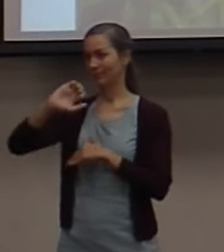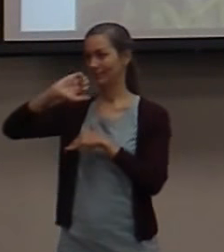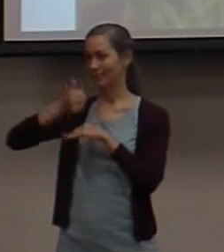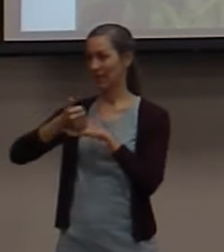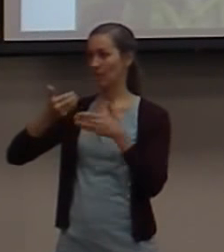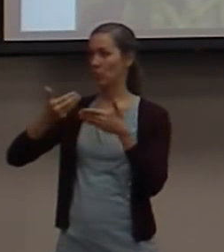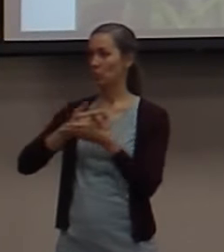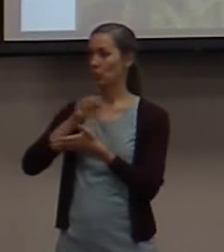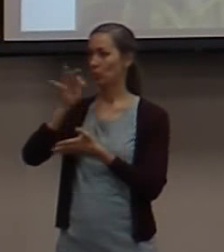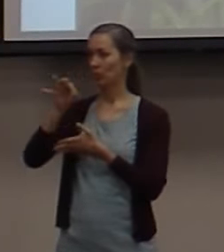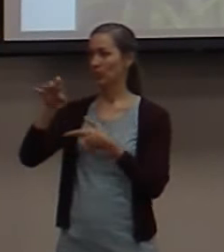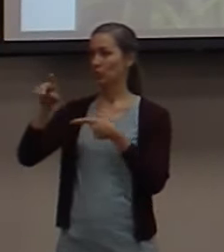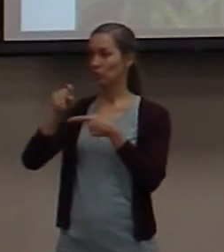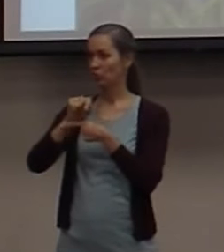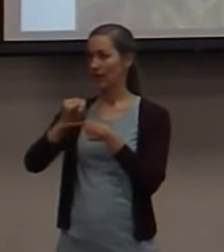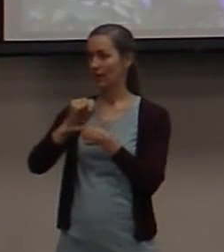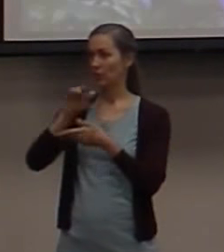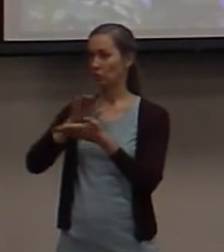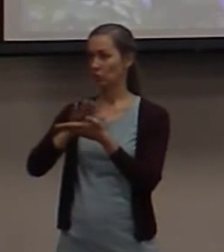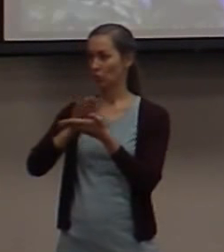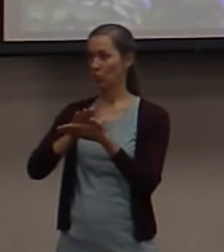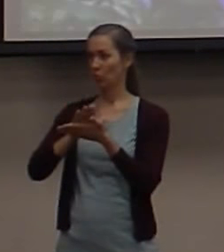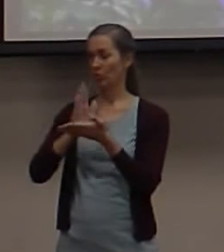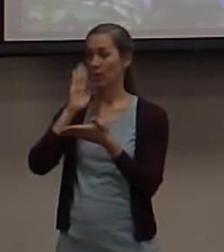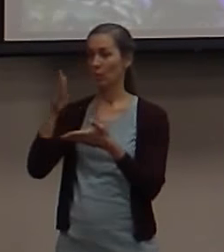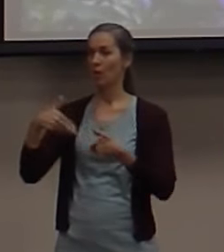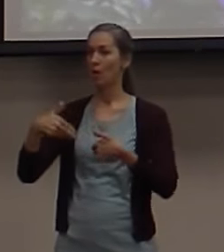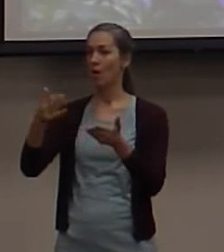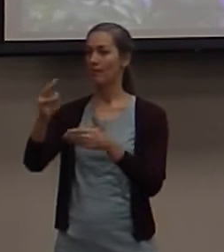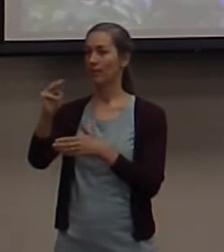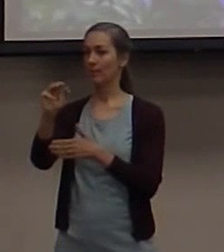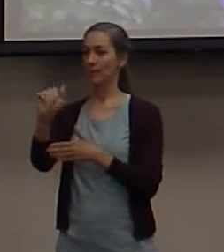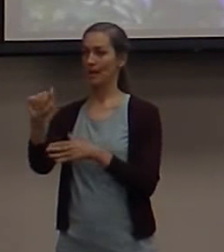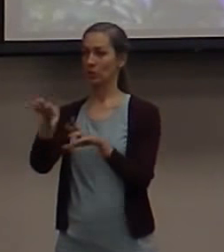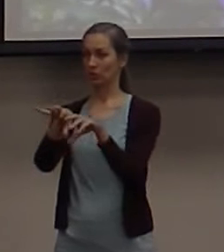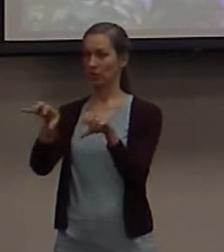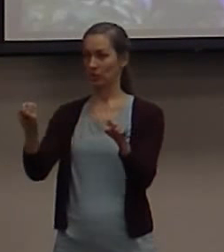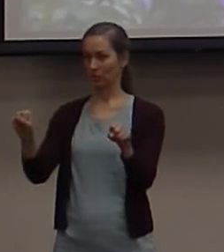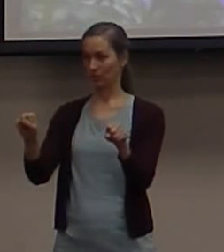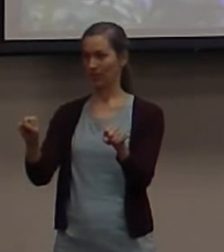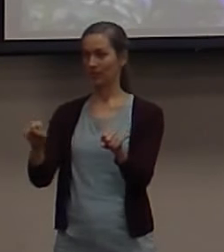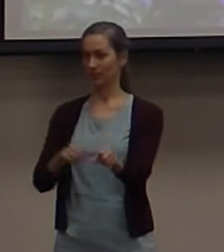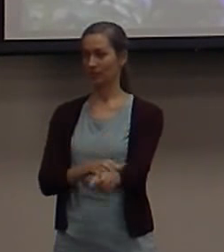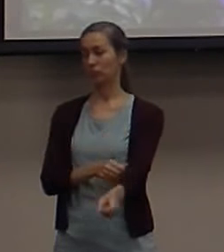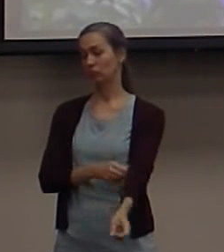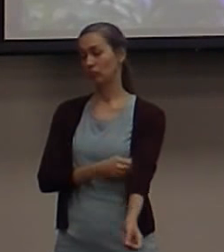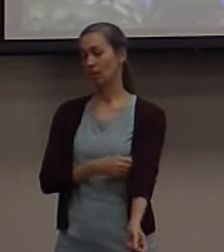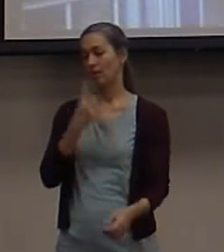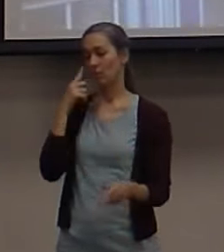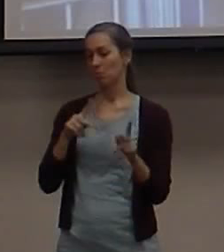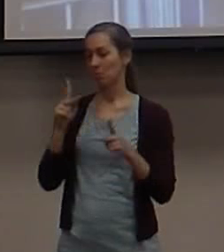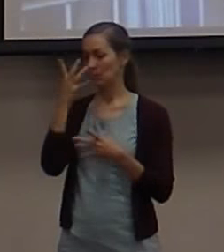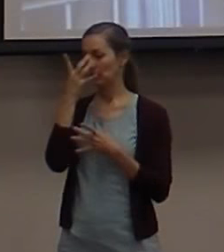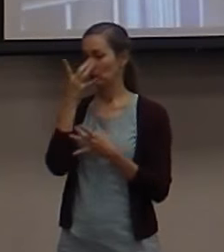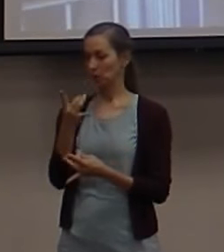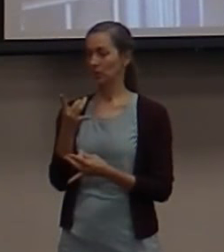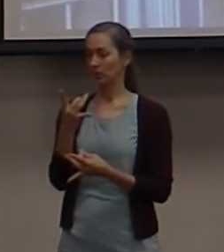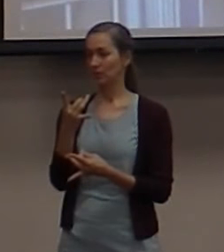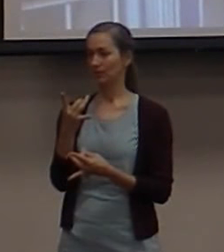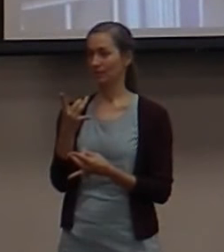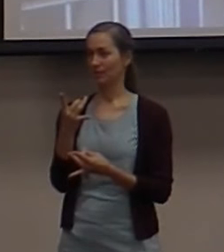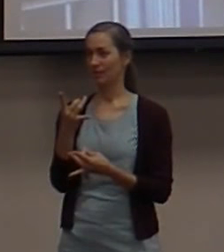training preachers that will even go on and offer a master's degree to those who are interested. That's kind of